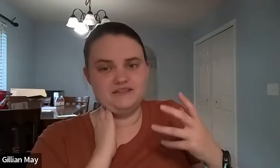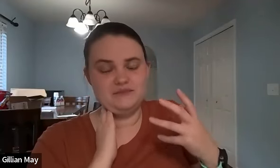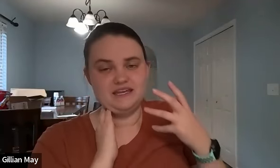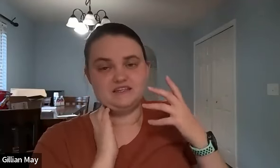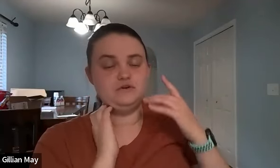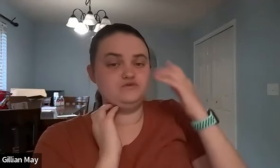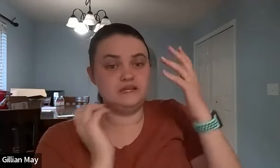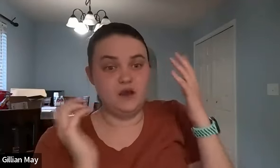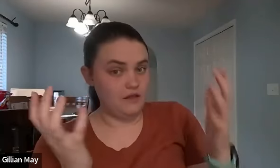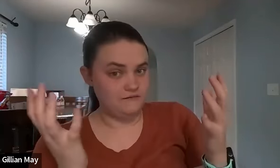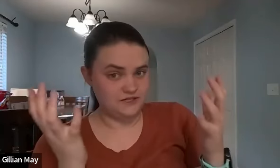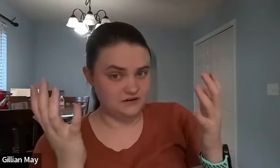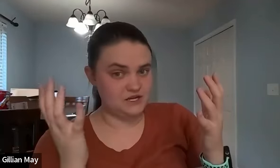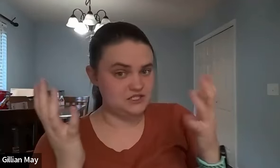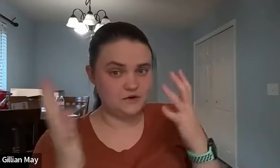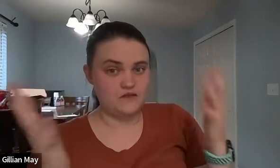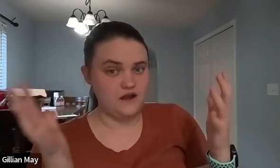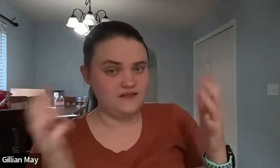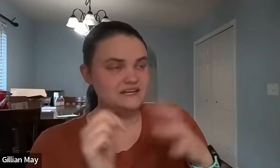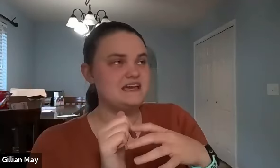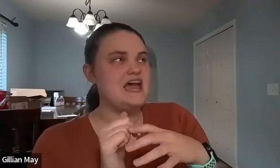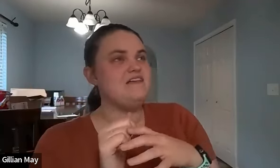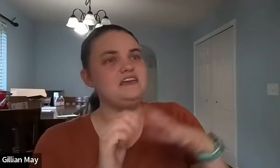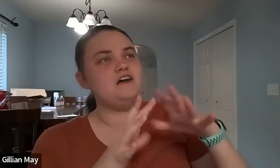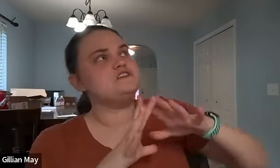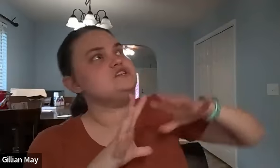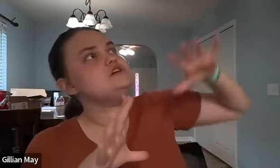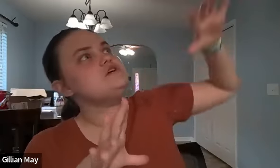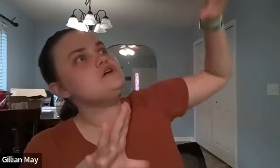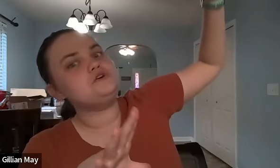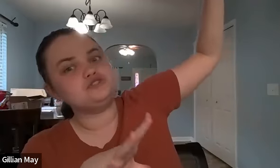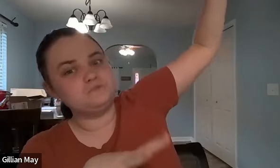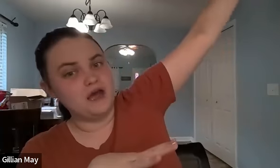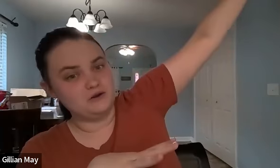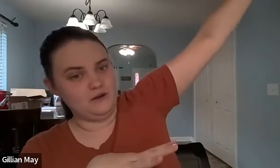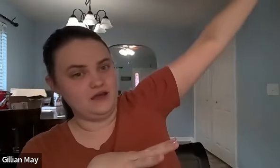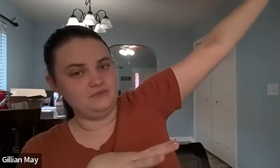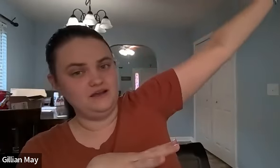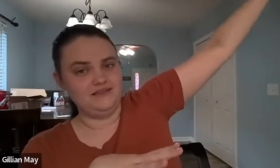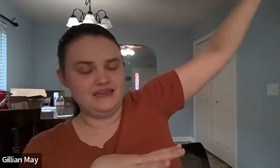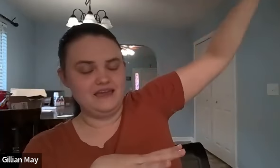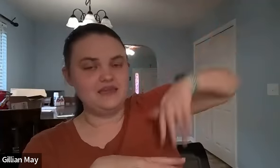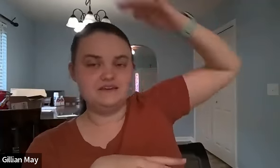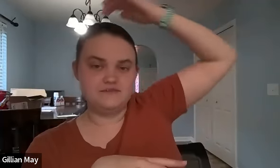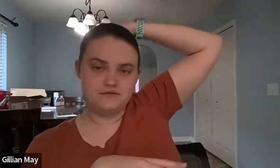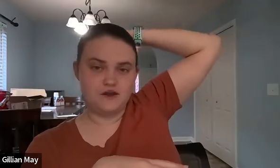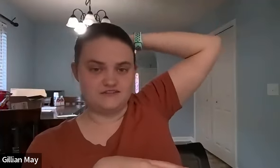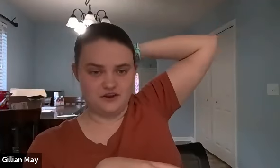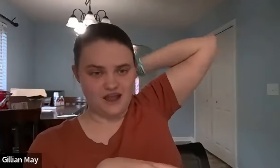them, I guess, goes really all out for decorations for all the holidays. And they got this huge spider web like hanging from the front of their